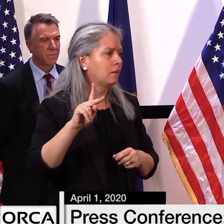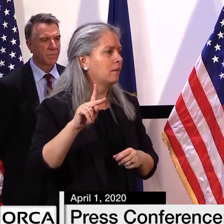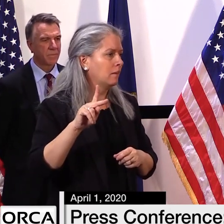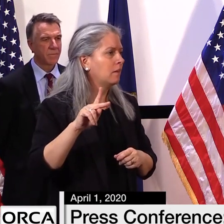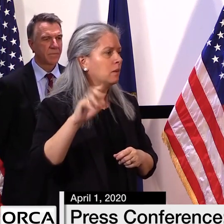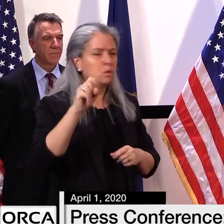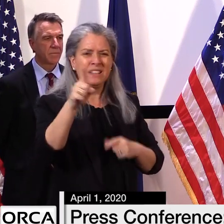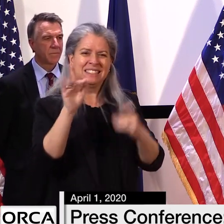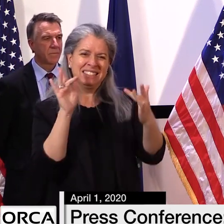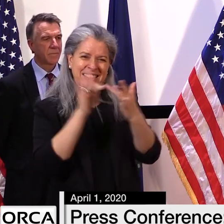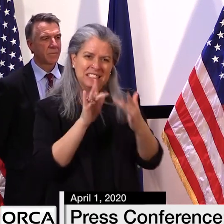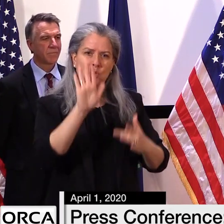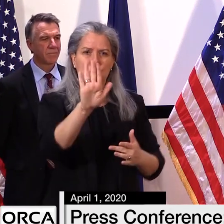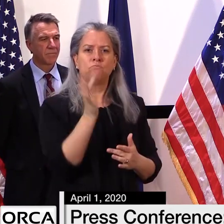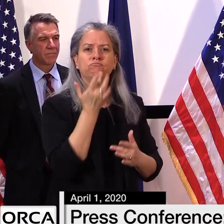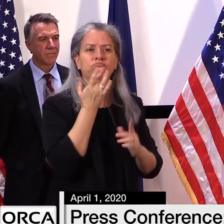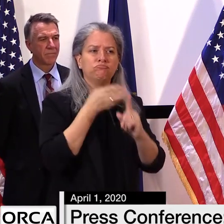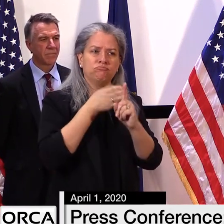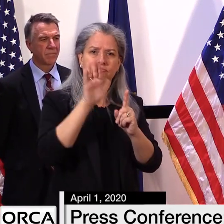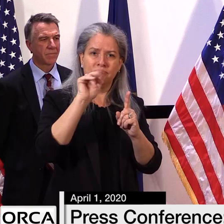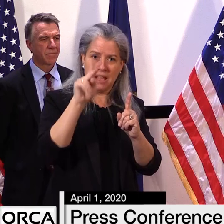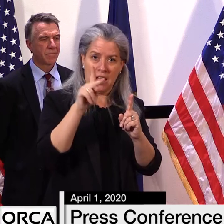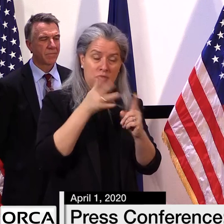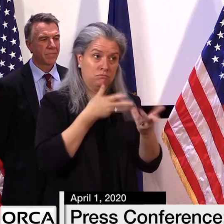lending institution that you trust and